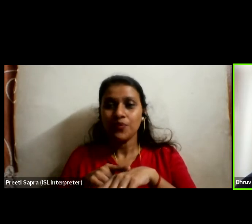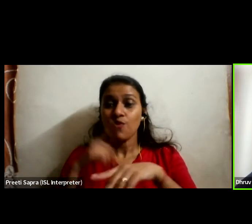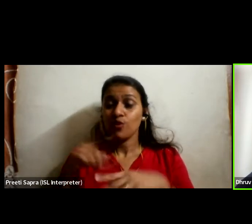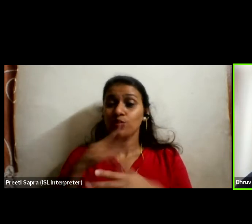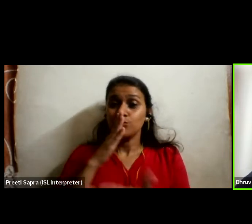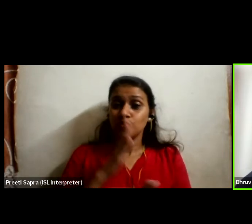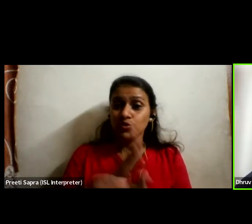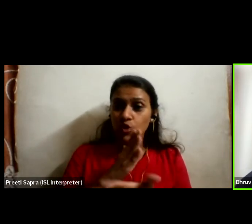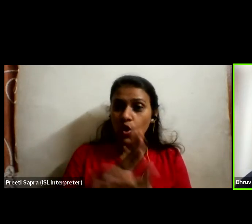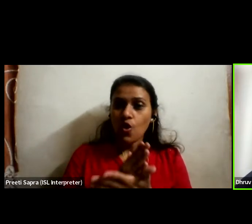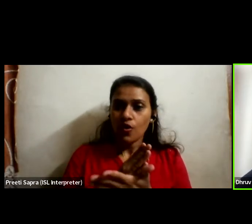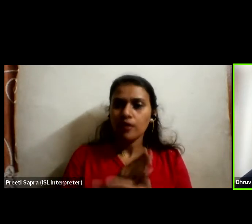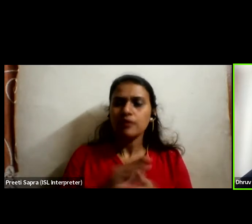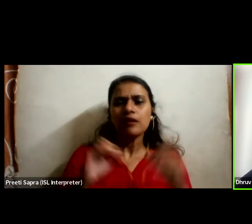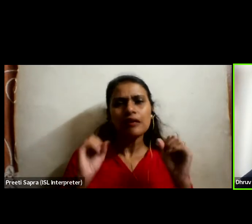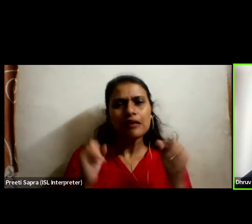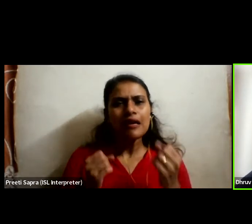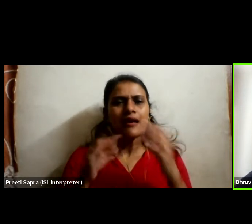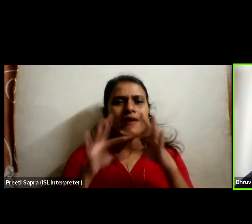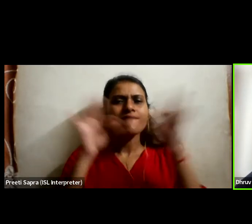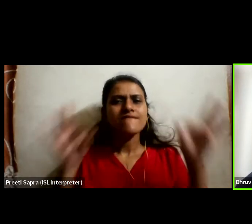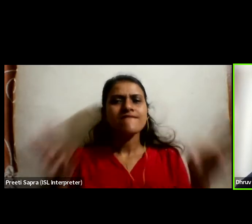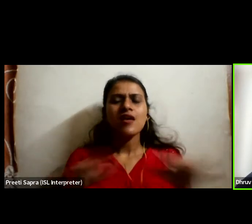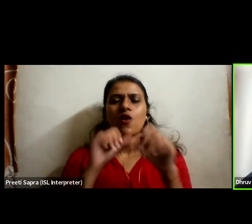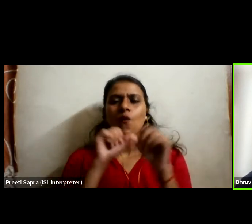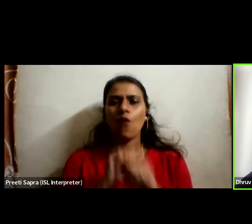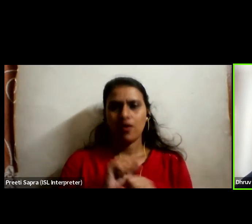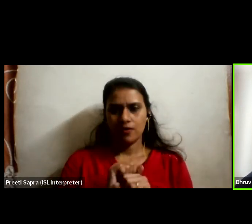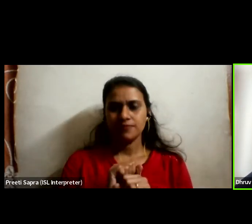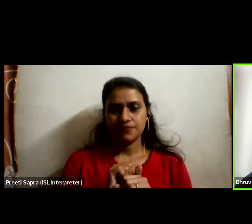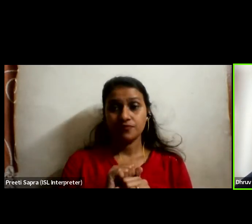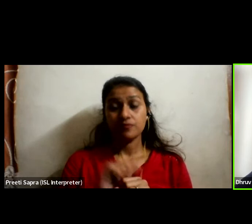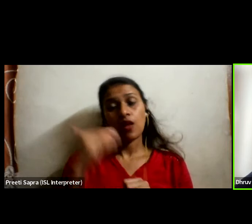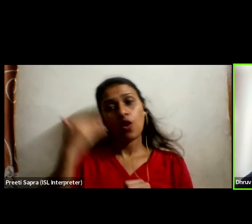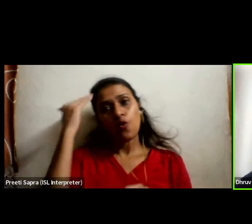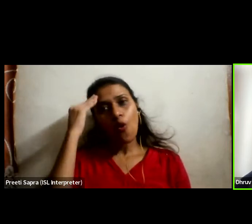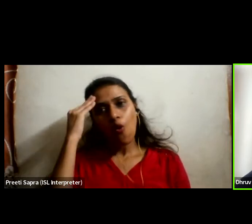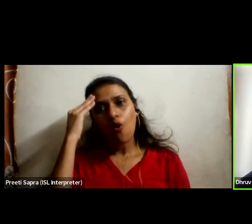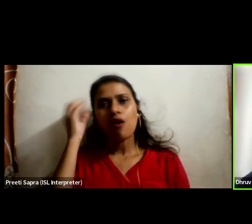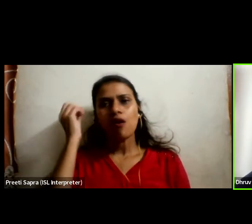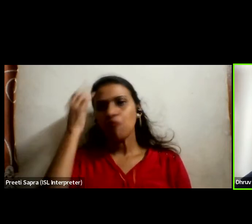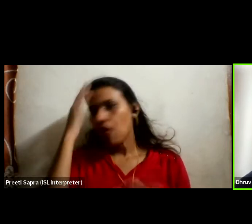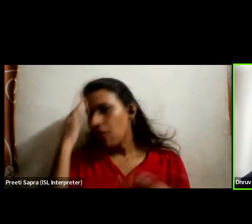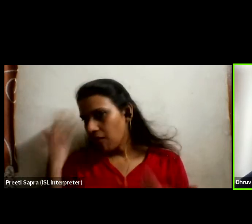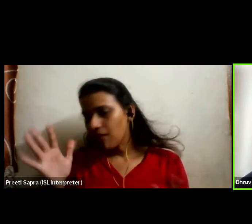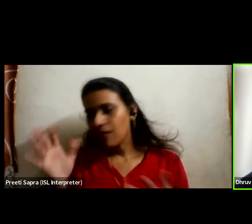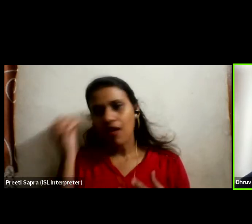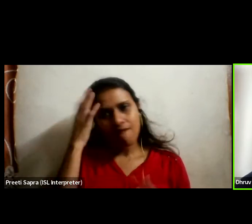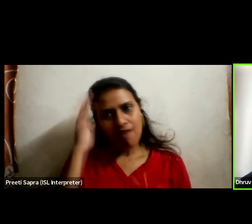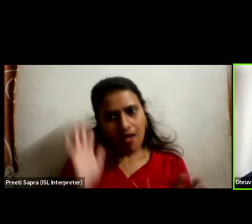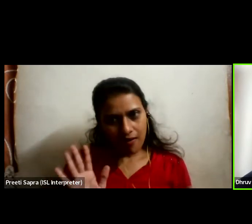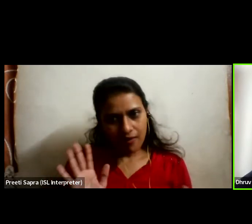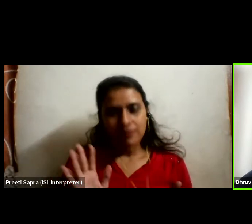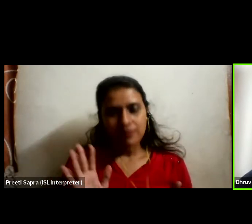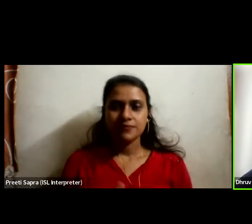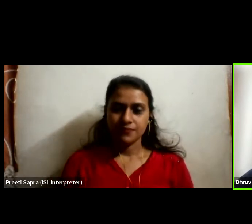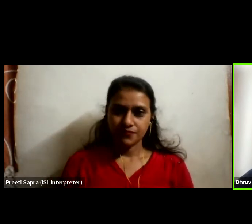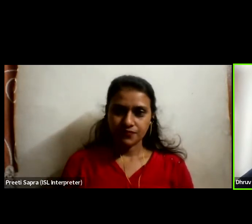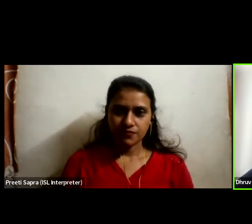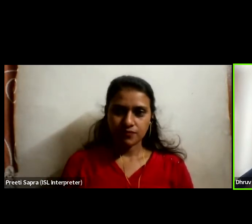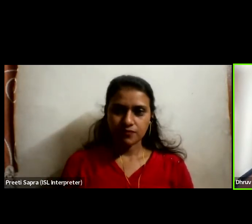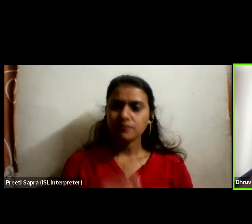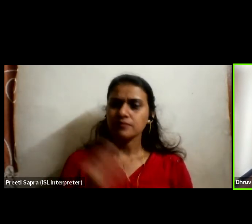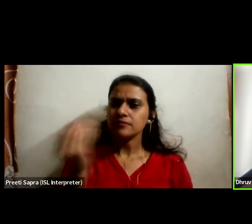a more coherent form of framework is developed, wherein an awareness of both the issues that